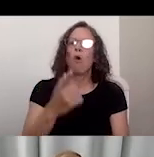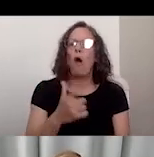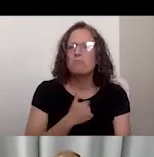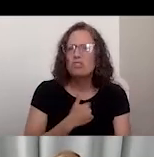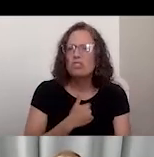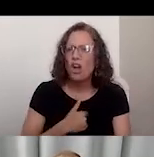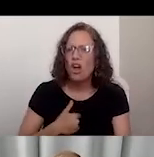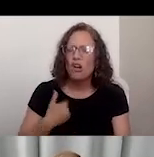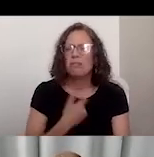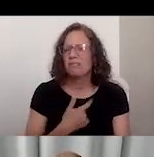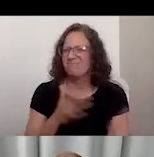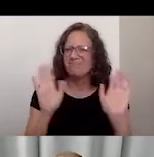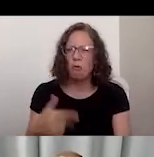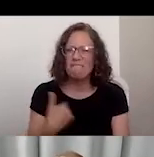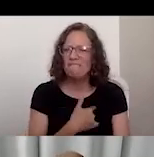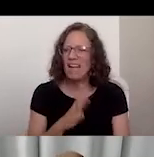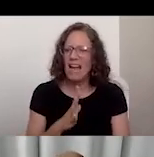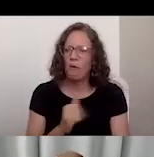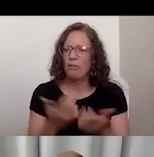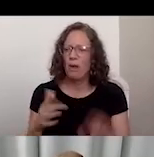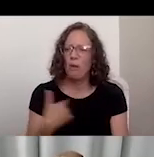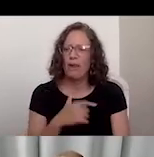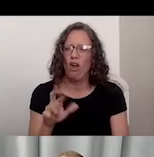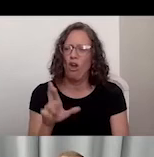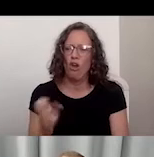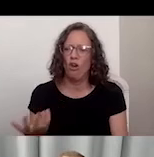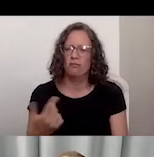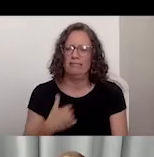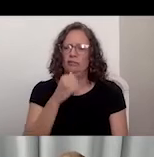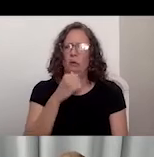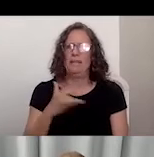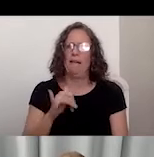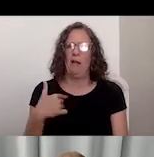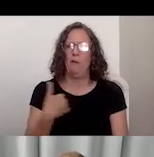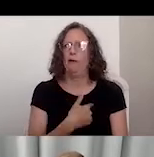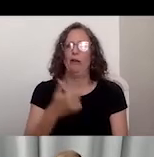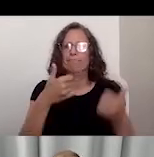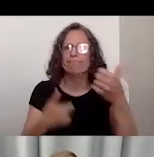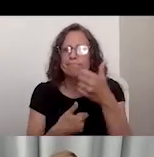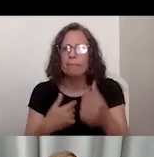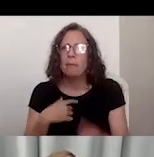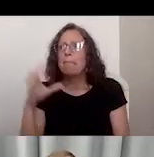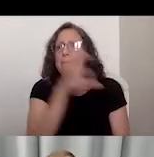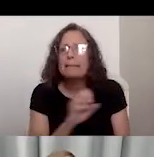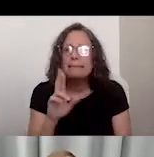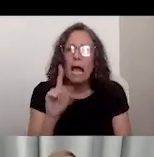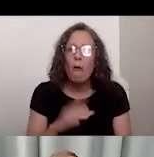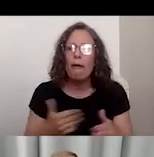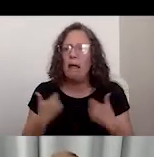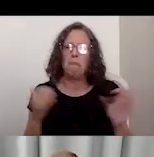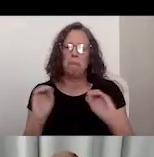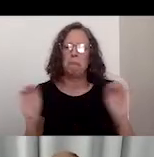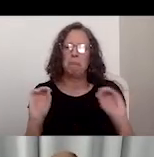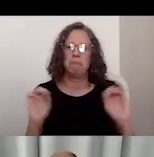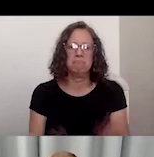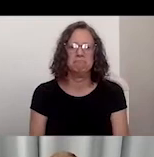to remember is we don't need your pity. When you find out that we're deaf, don't say, oh, I'm sorry. Don't be sorry. This is who I am.